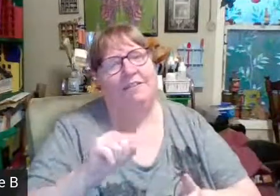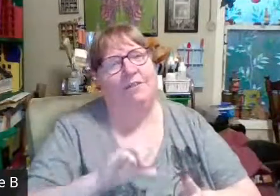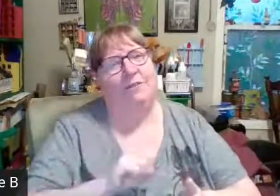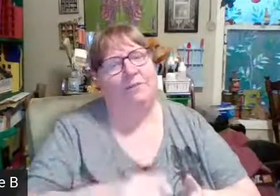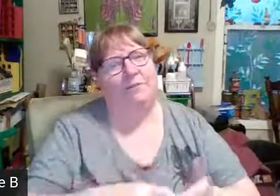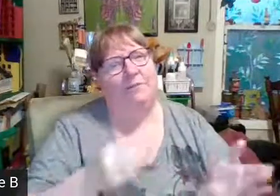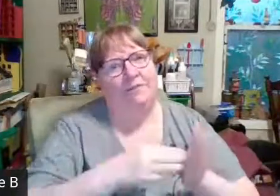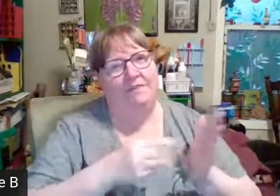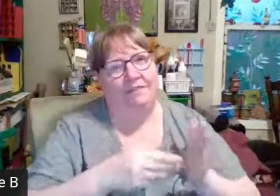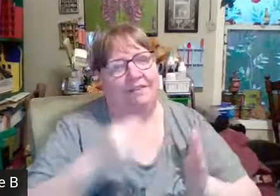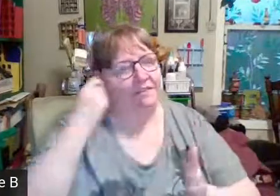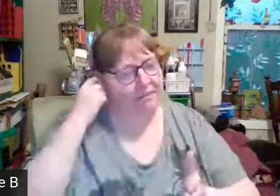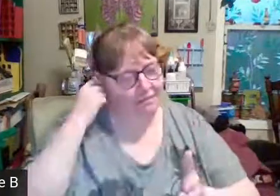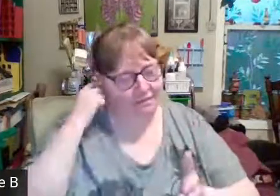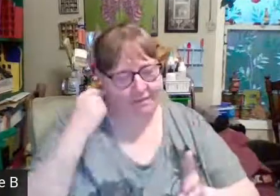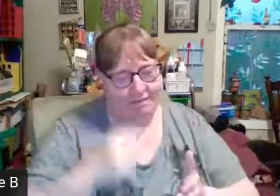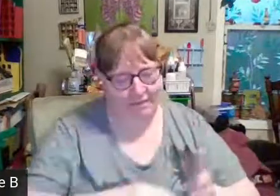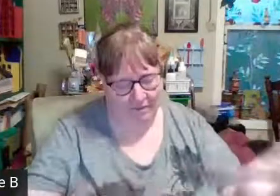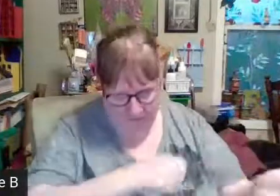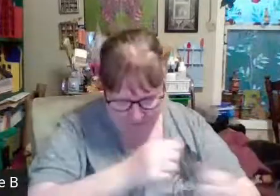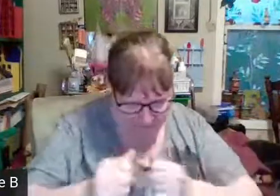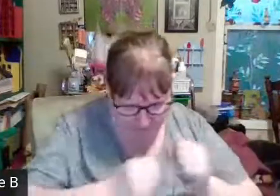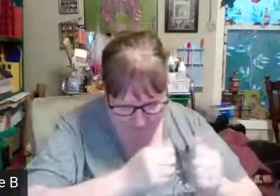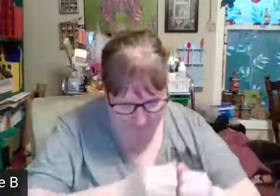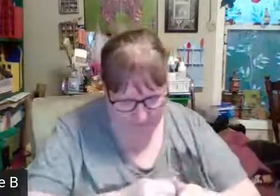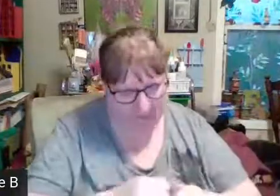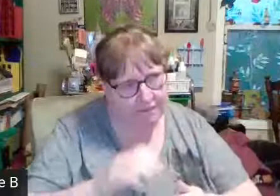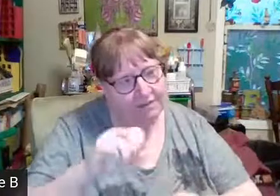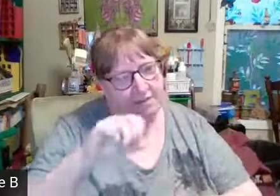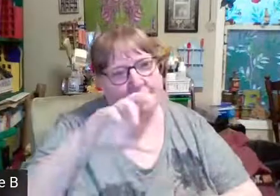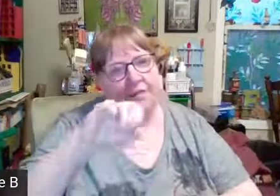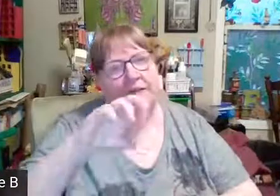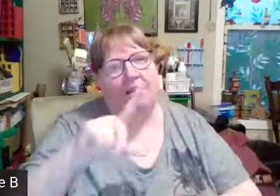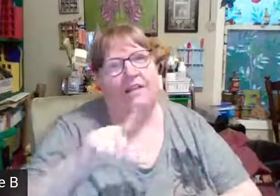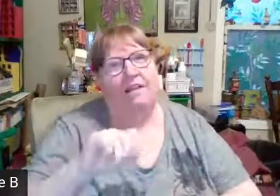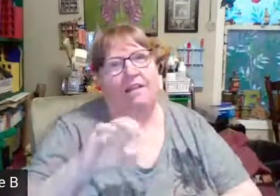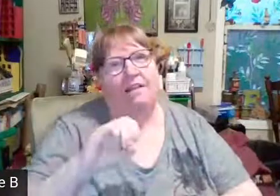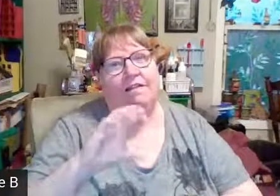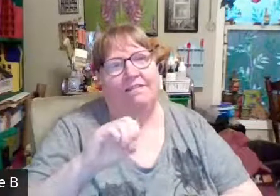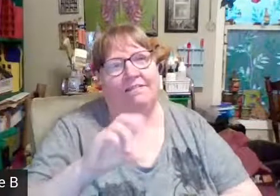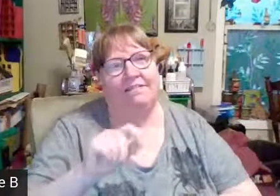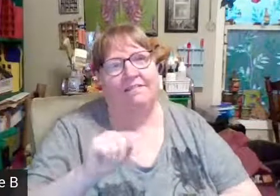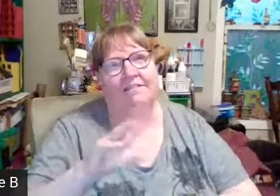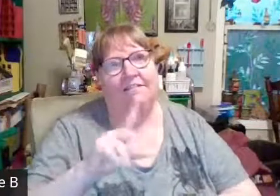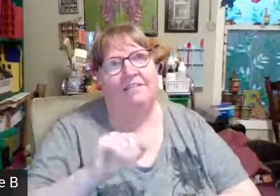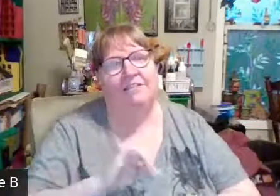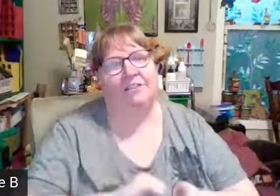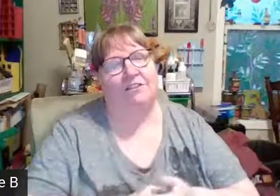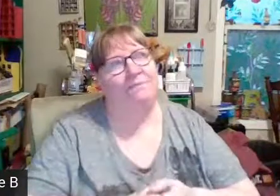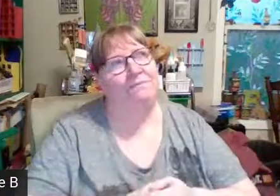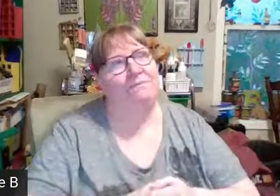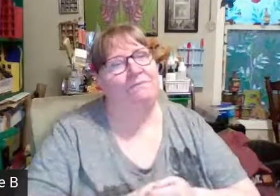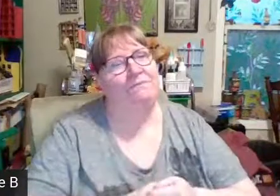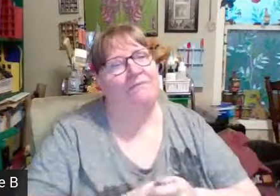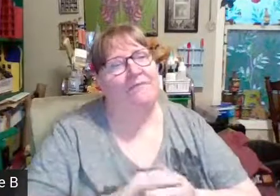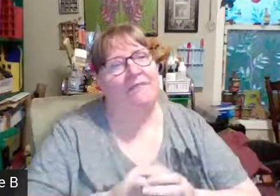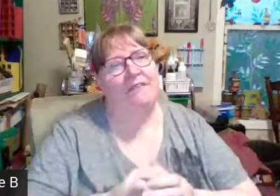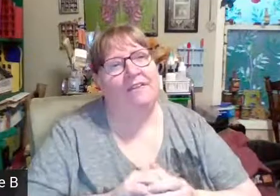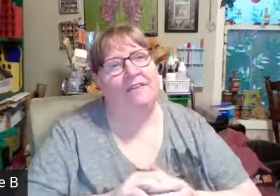about, the things that I've collected that are going out. So it's really important, even if it just says, like Jean Peter said, I don't